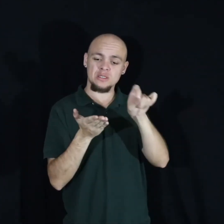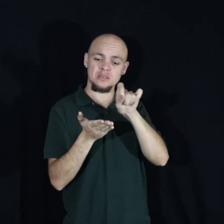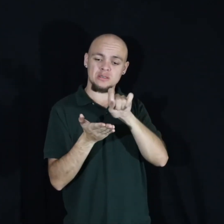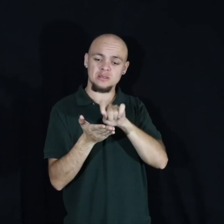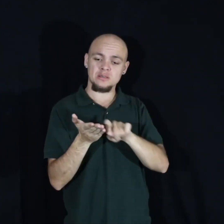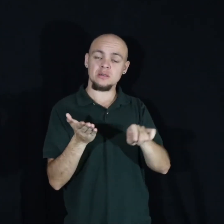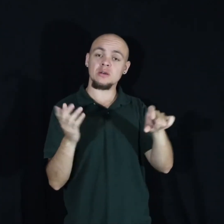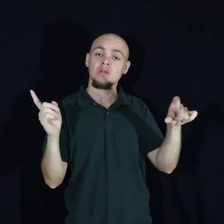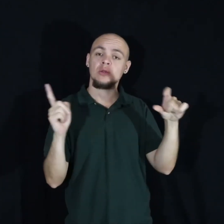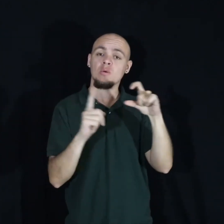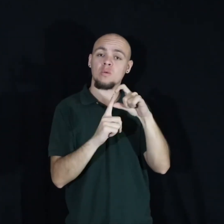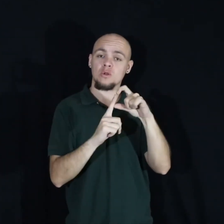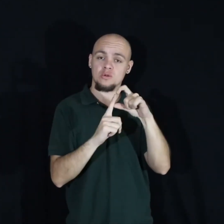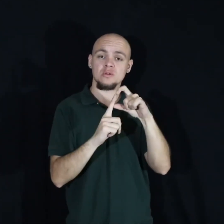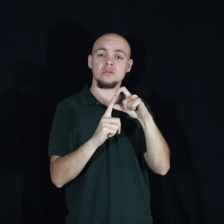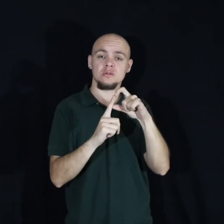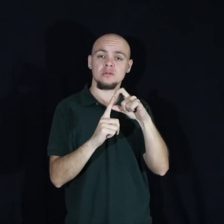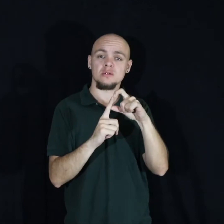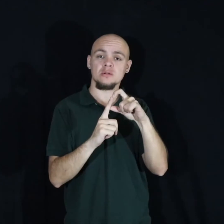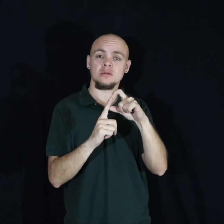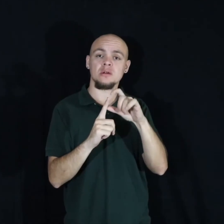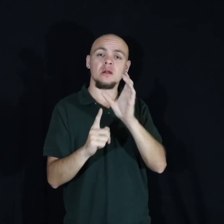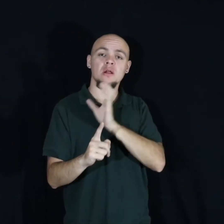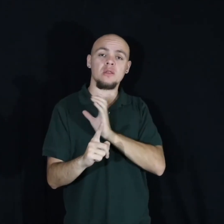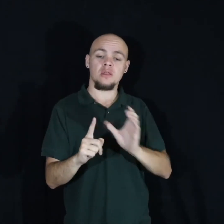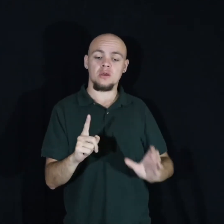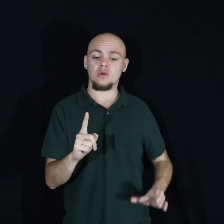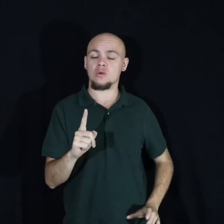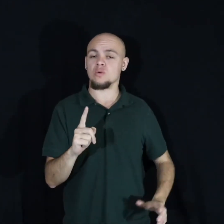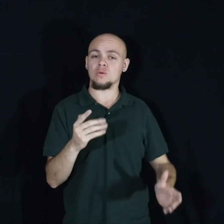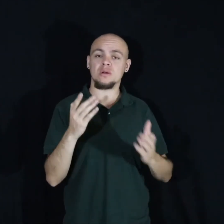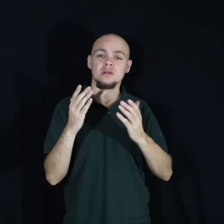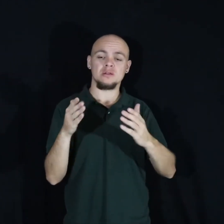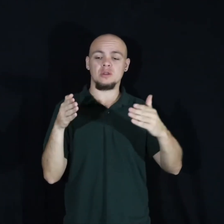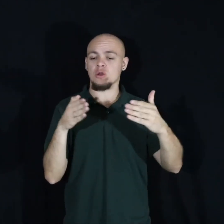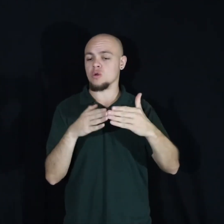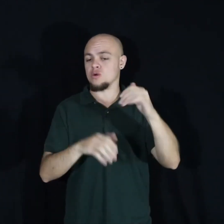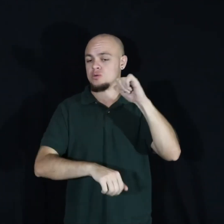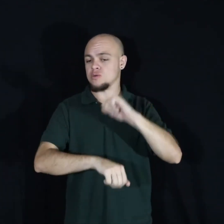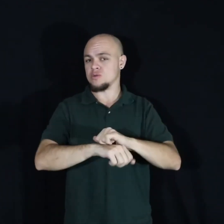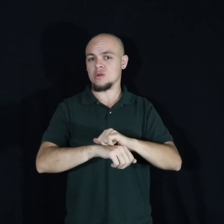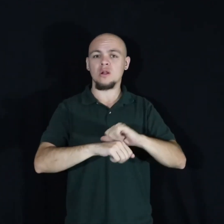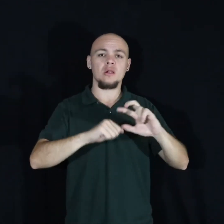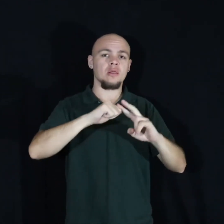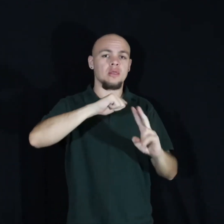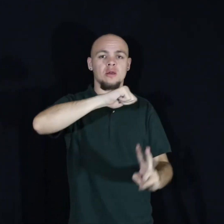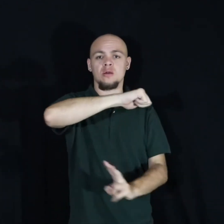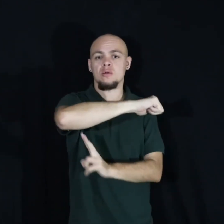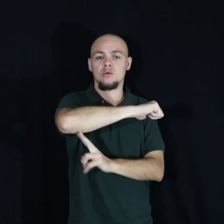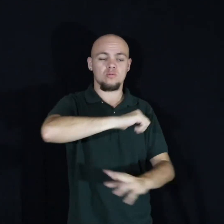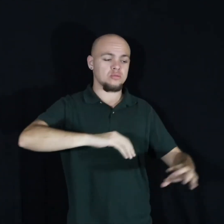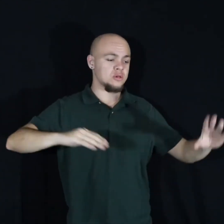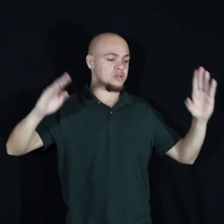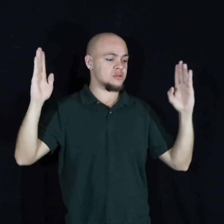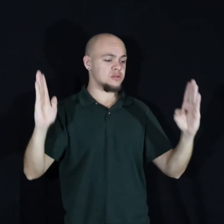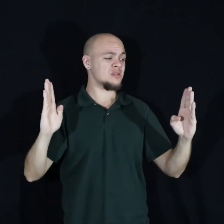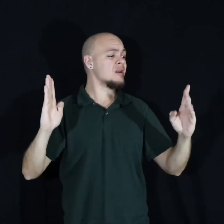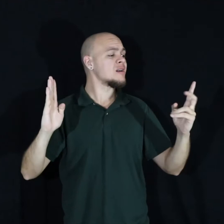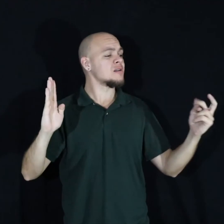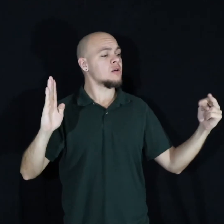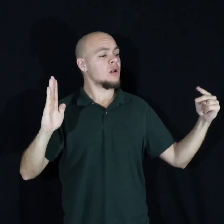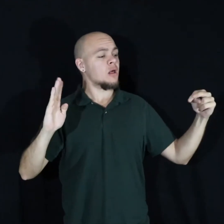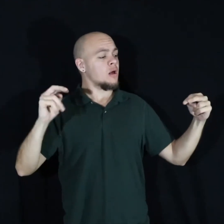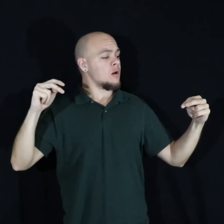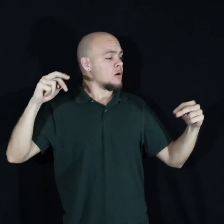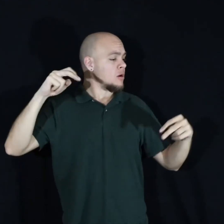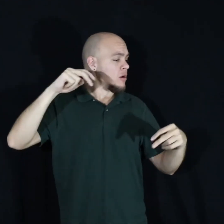The word, the Christ, the cornerstone to the bridge that he would build to get to me.